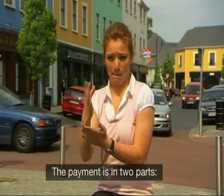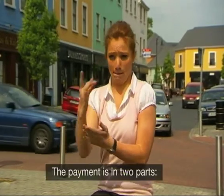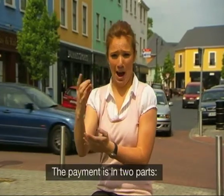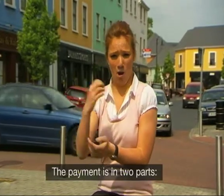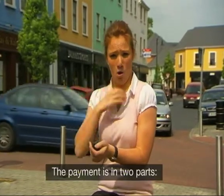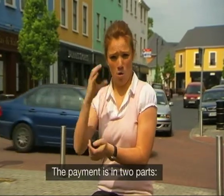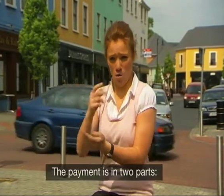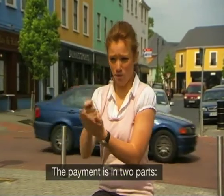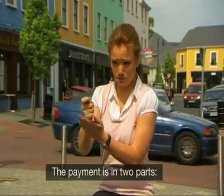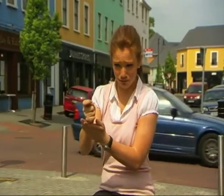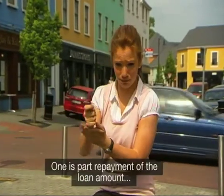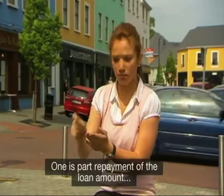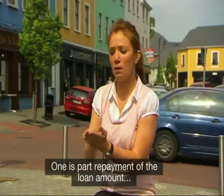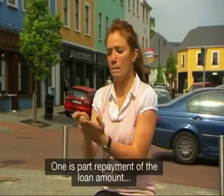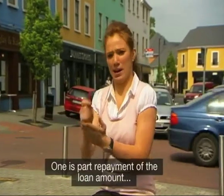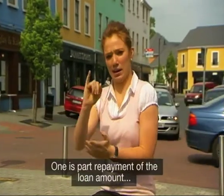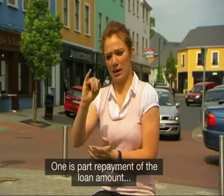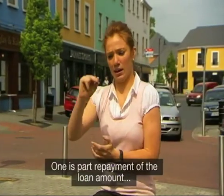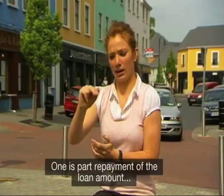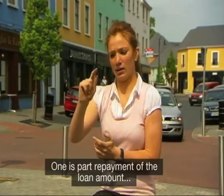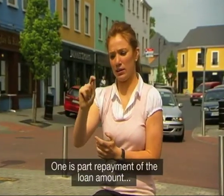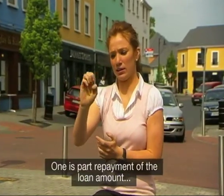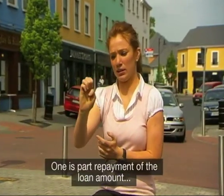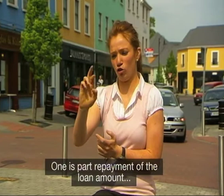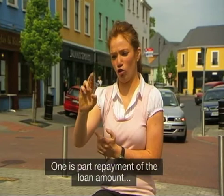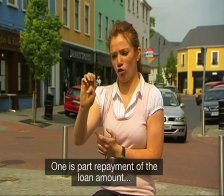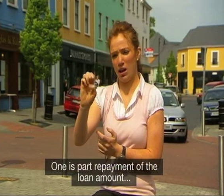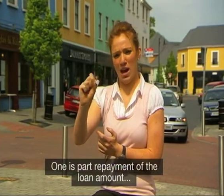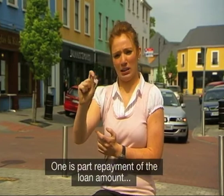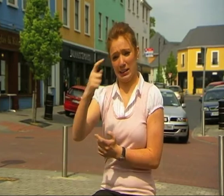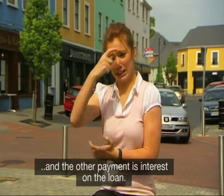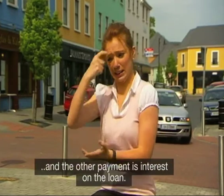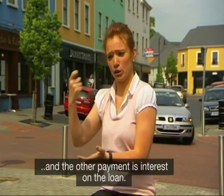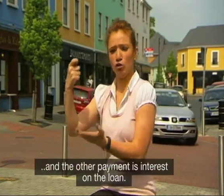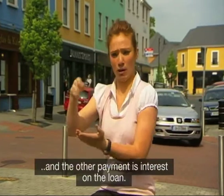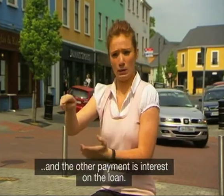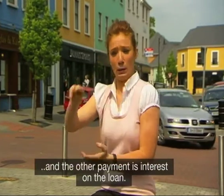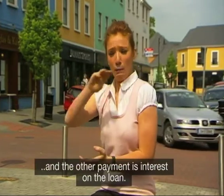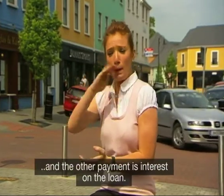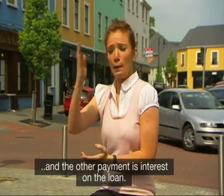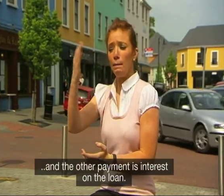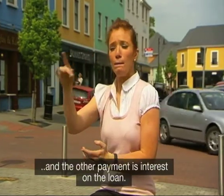two parts. One is part repayment of the loan amount, and the other payment is interest on the